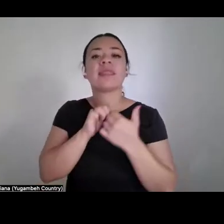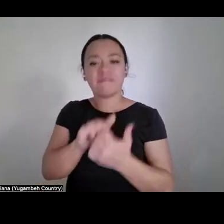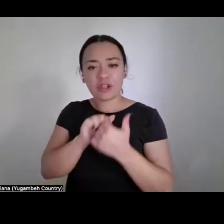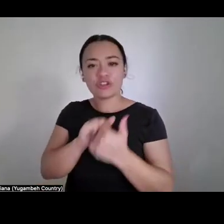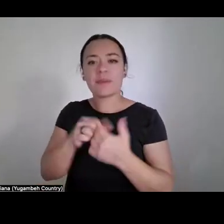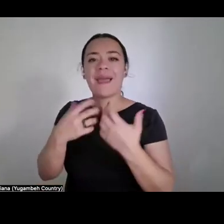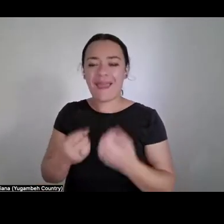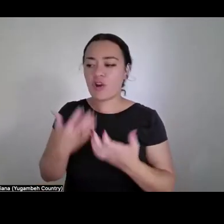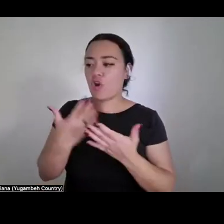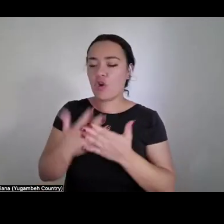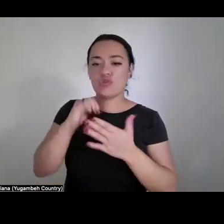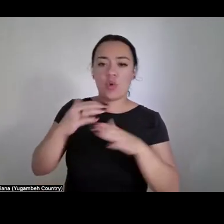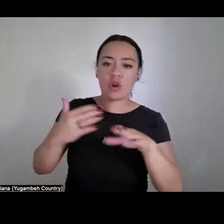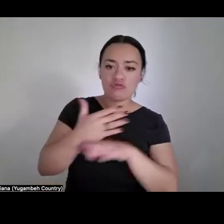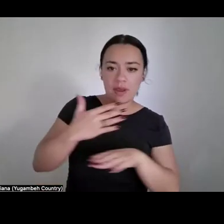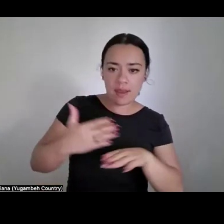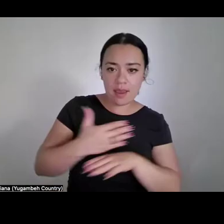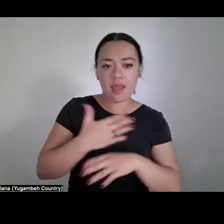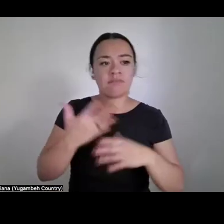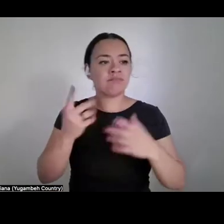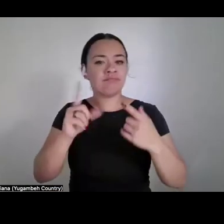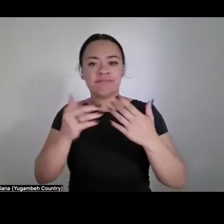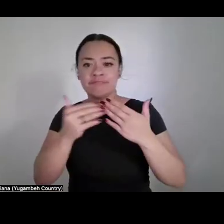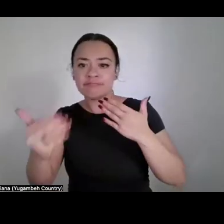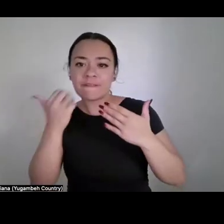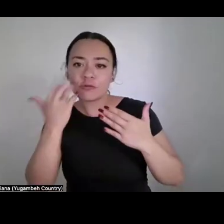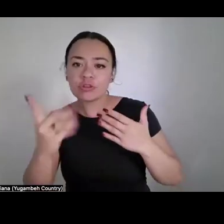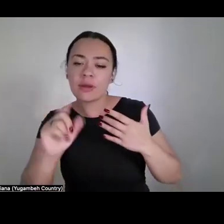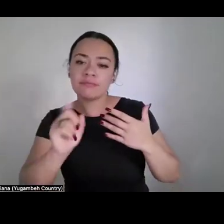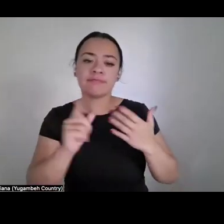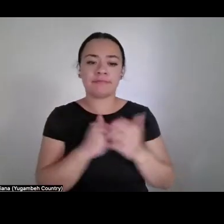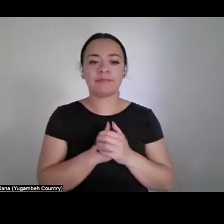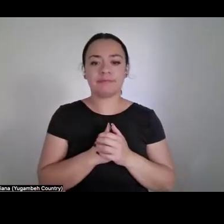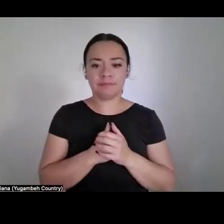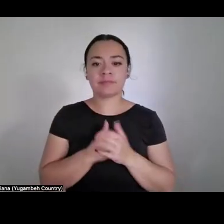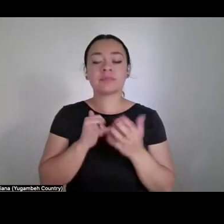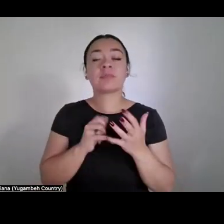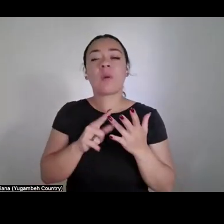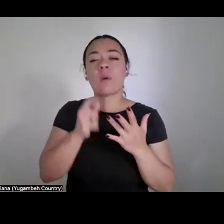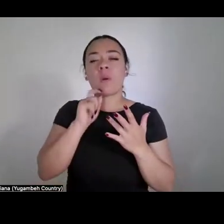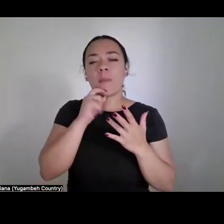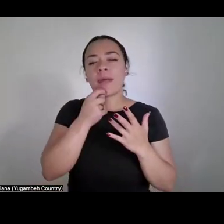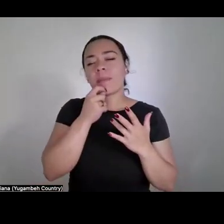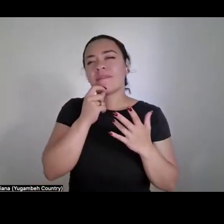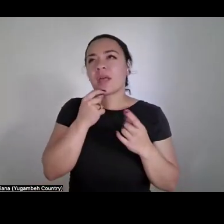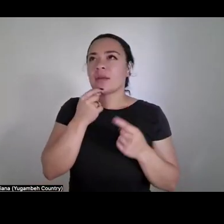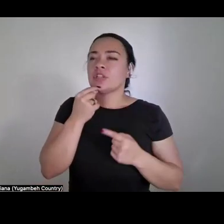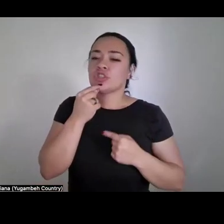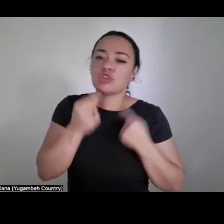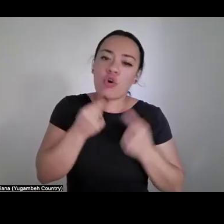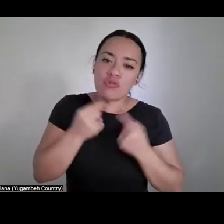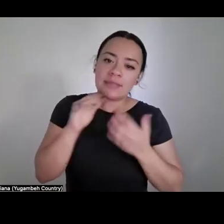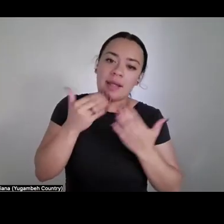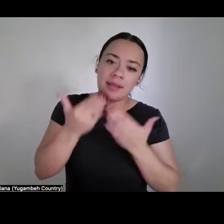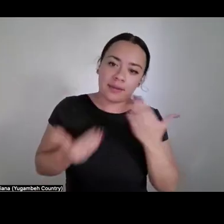career and where it's going to take you in the future. So it'll be a bit of storytelling, I suppose, about what